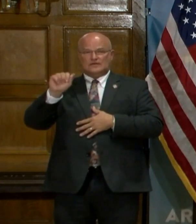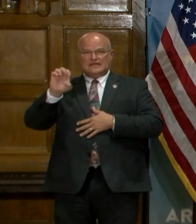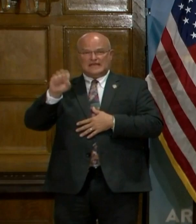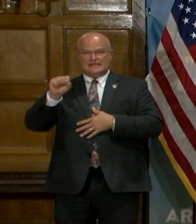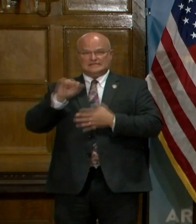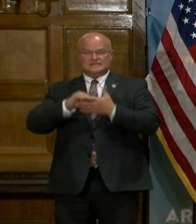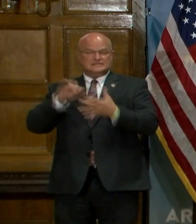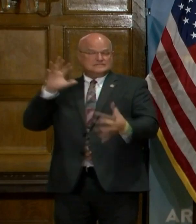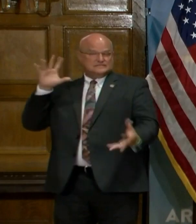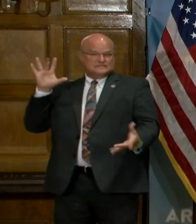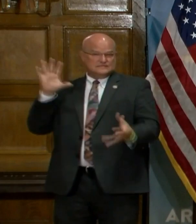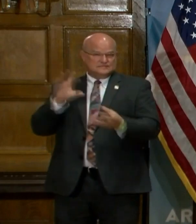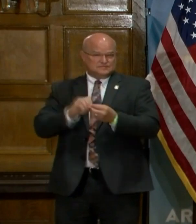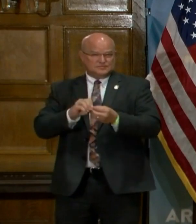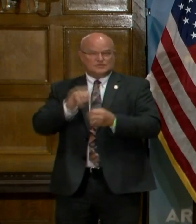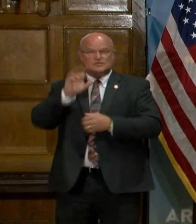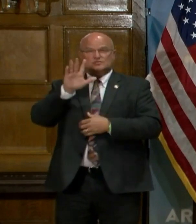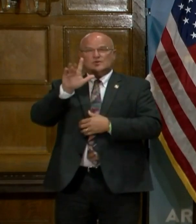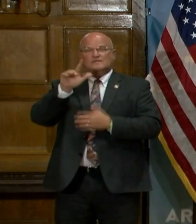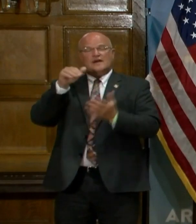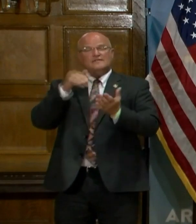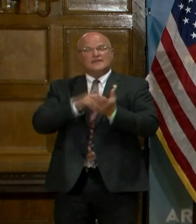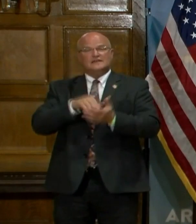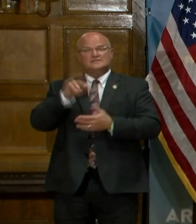That brings the total to